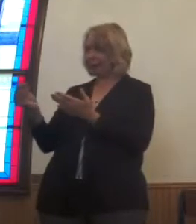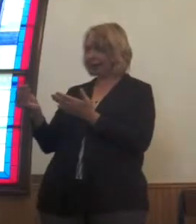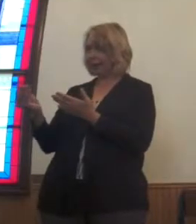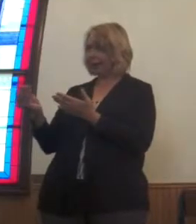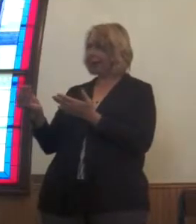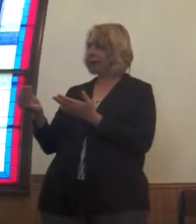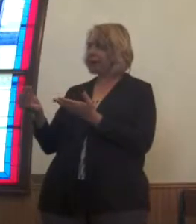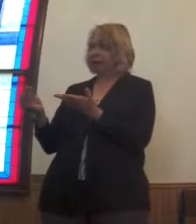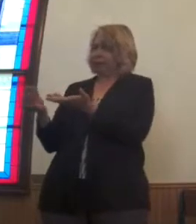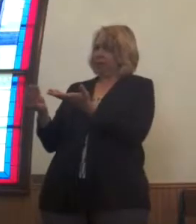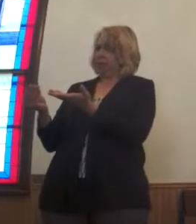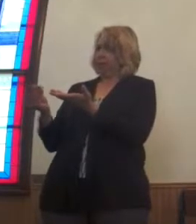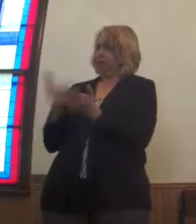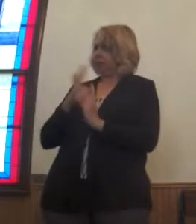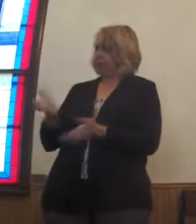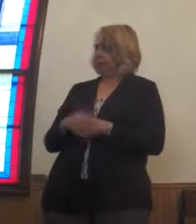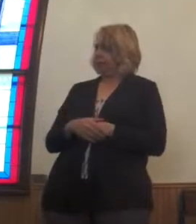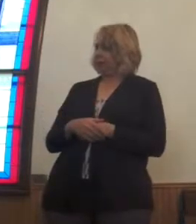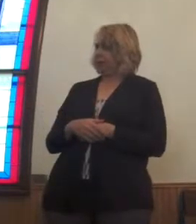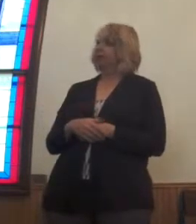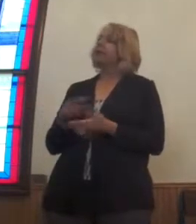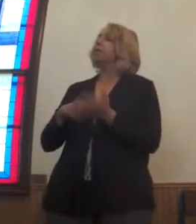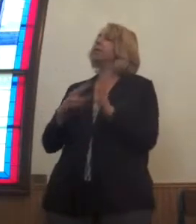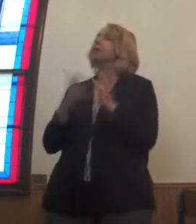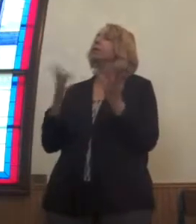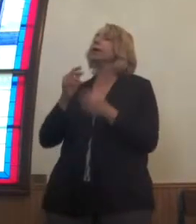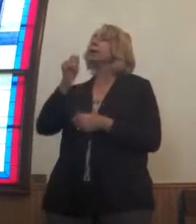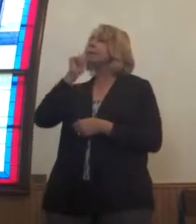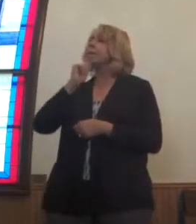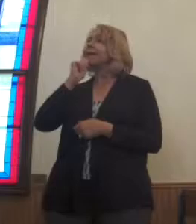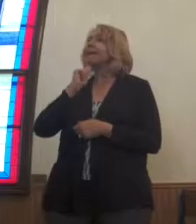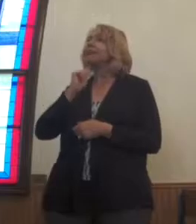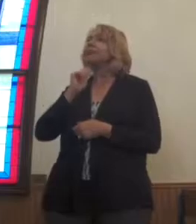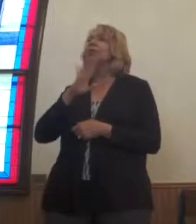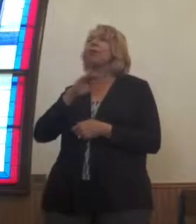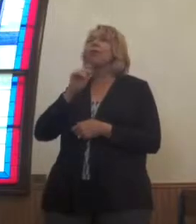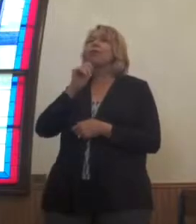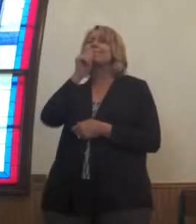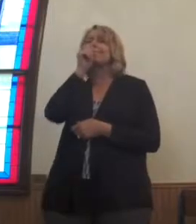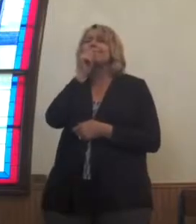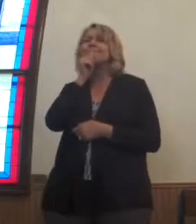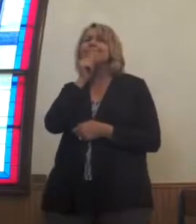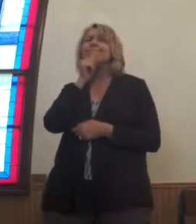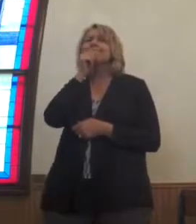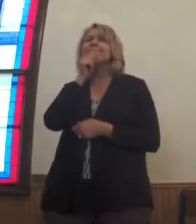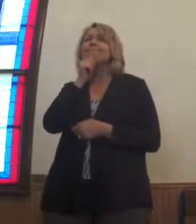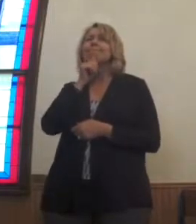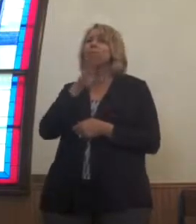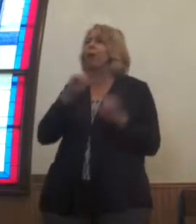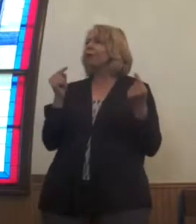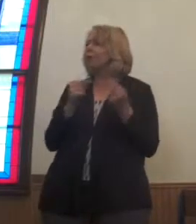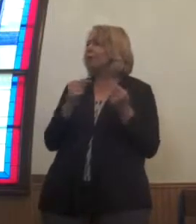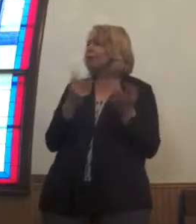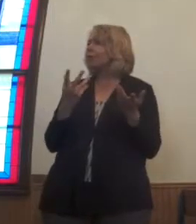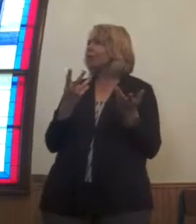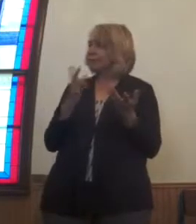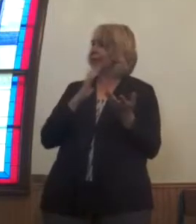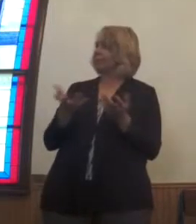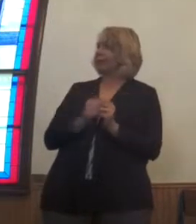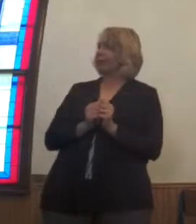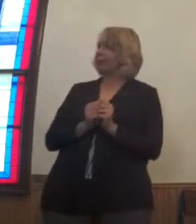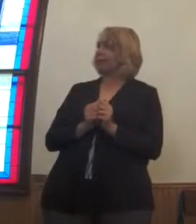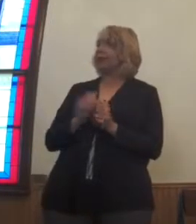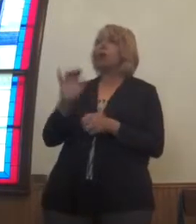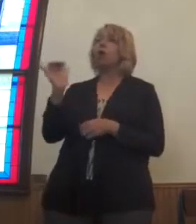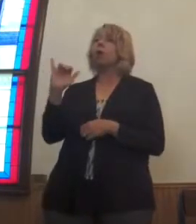So meek in this situation is defined as patience or long-suffering while being injured. This is also not to be